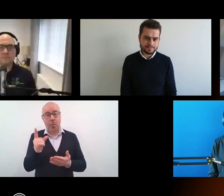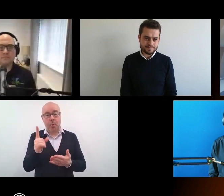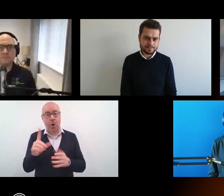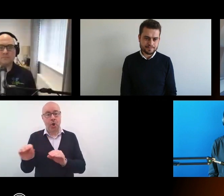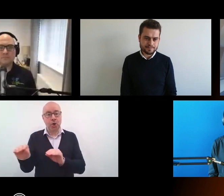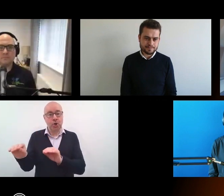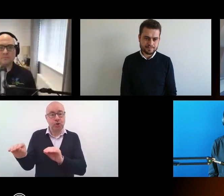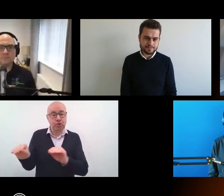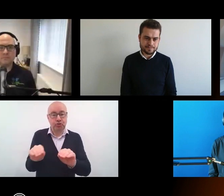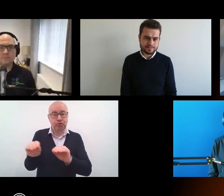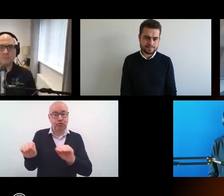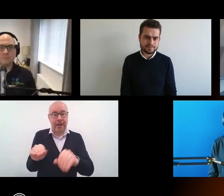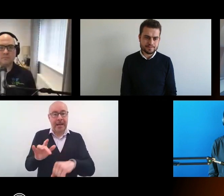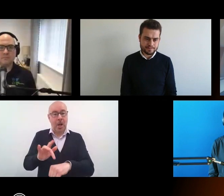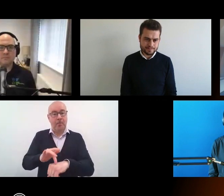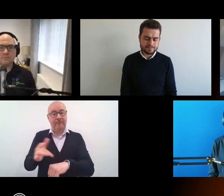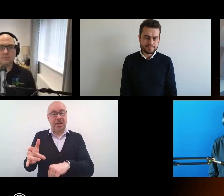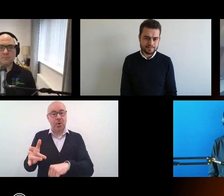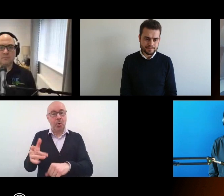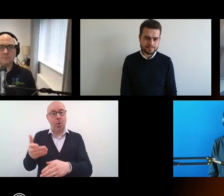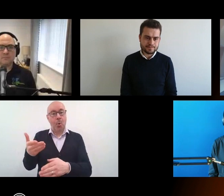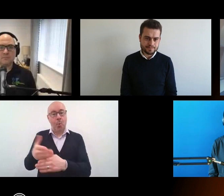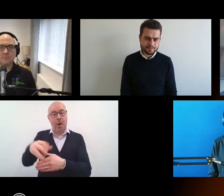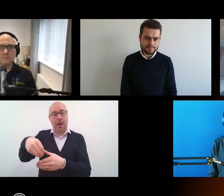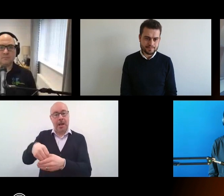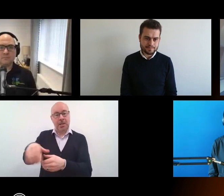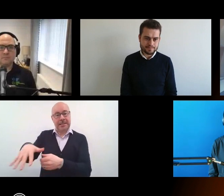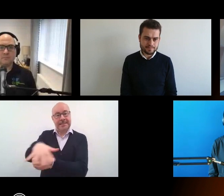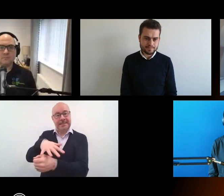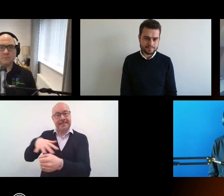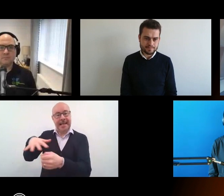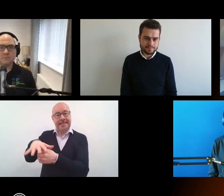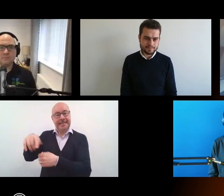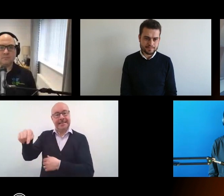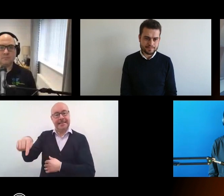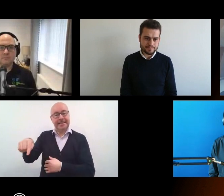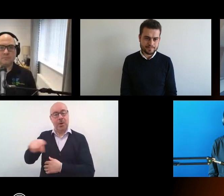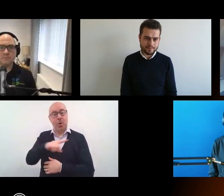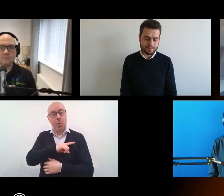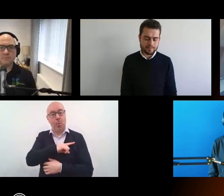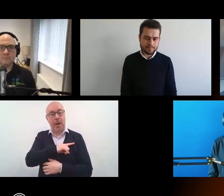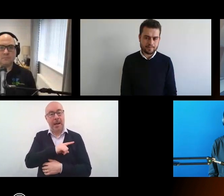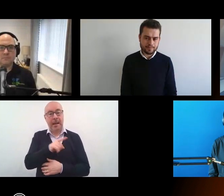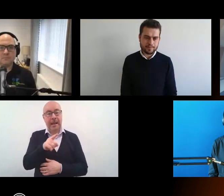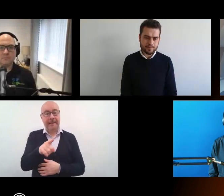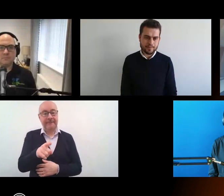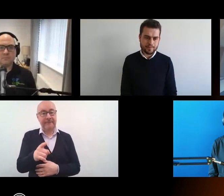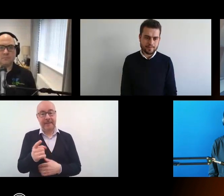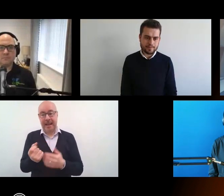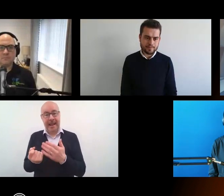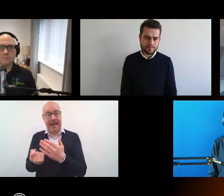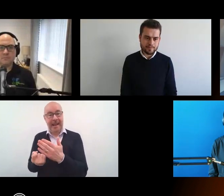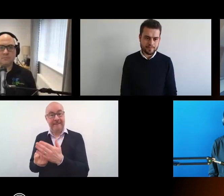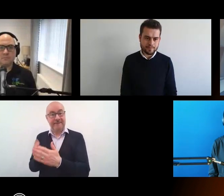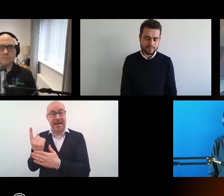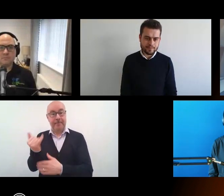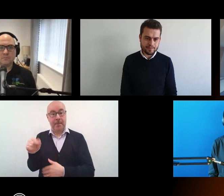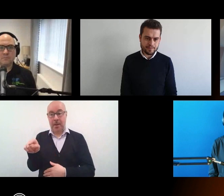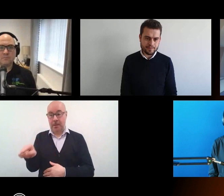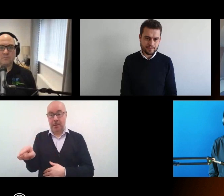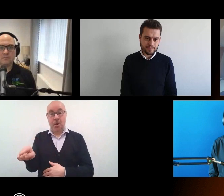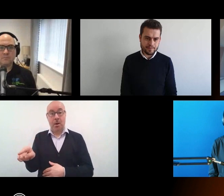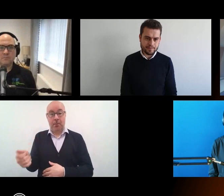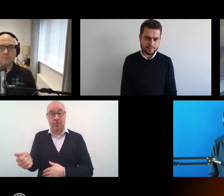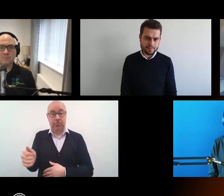to work in those settings, because suddenly if next week every single event wants to have sign language